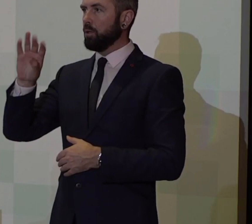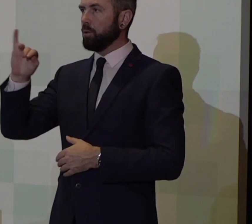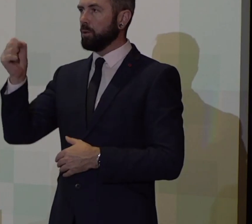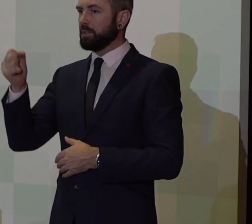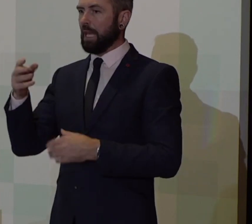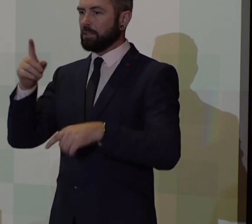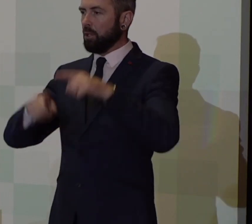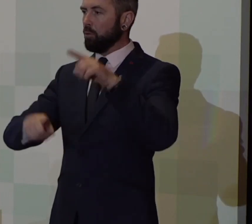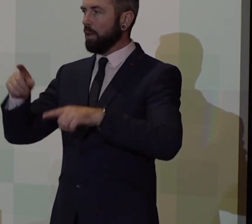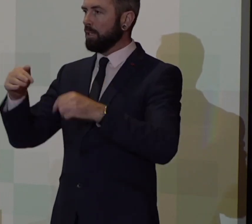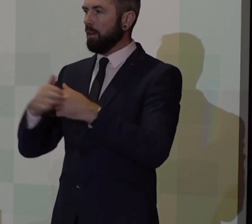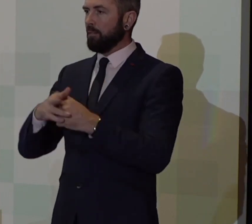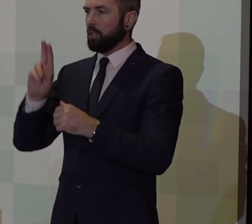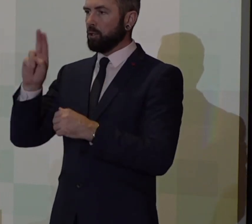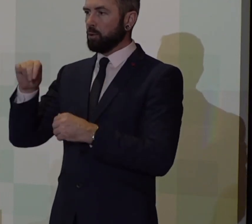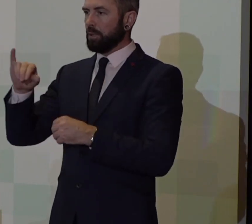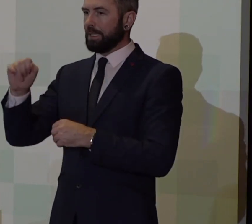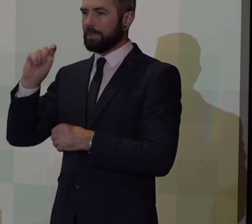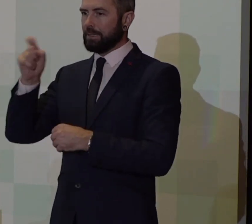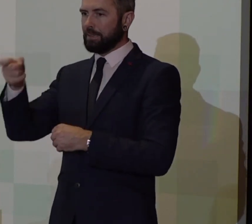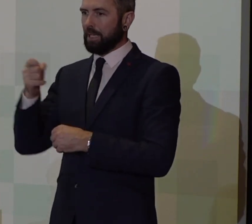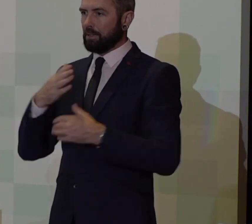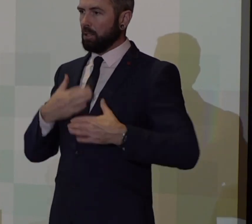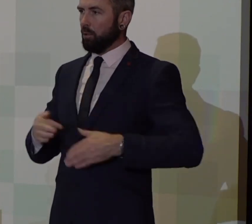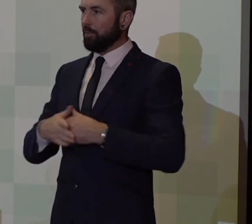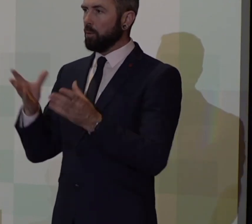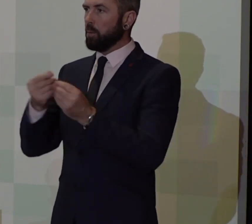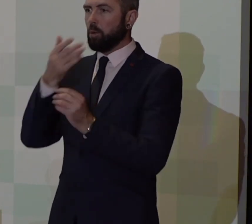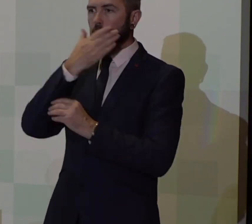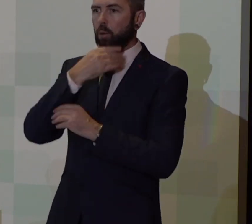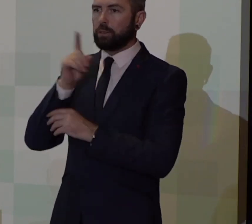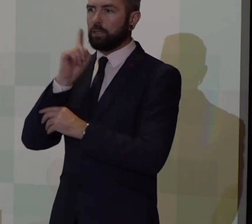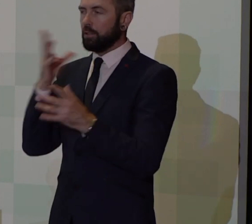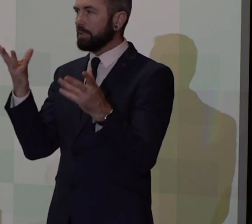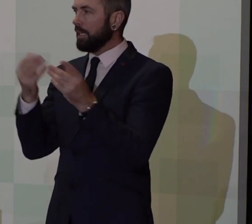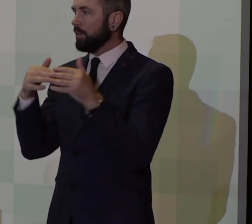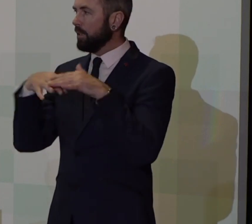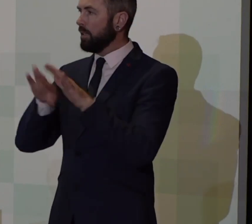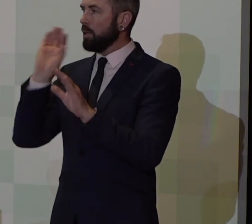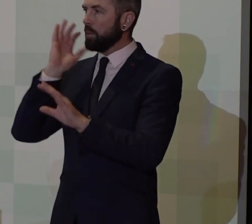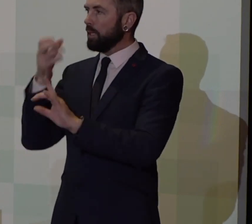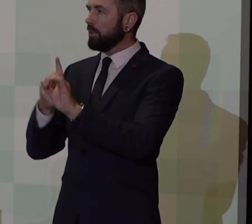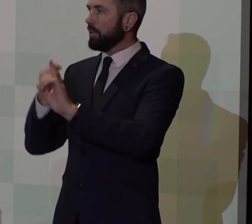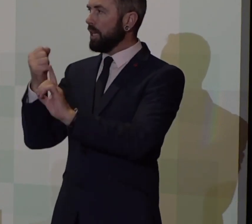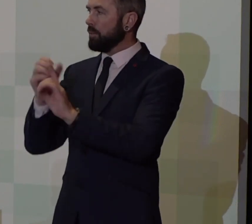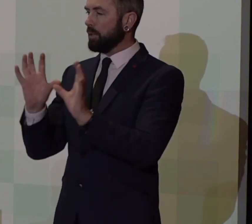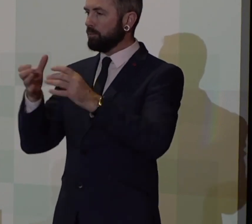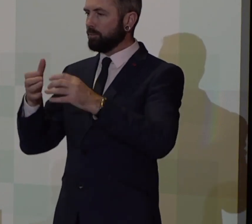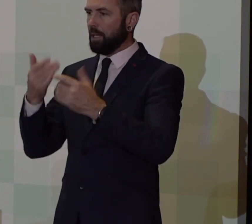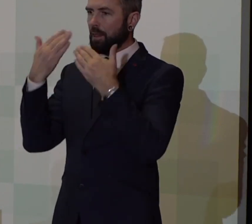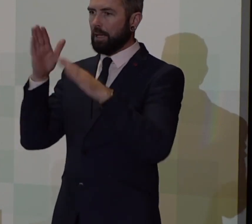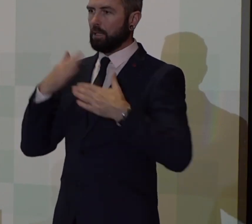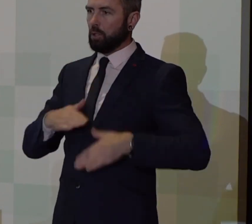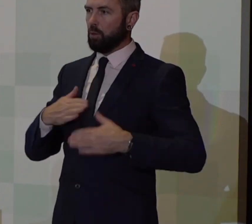of unisex clothing for boys and girls as a result of the campaign, mainly Let Clothes Be